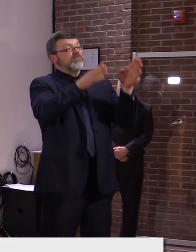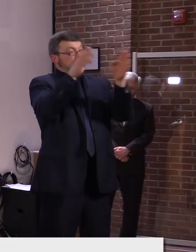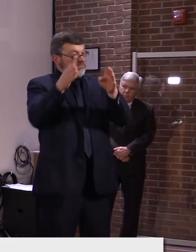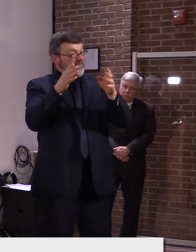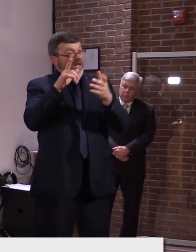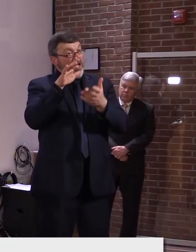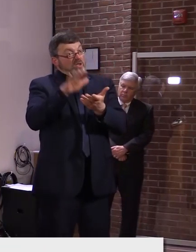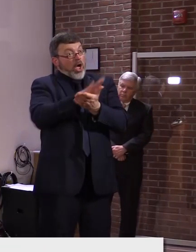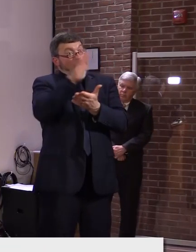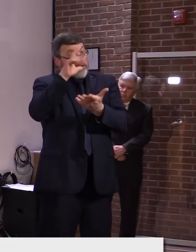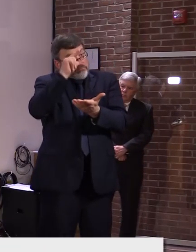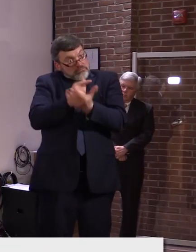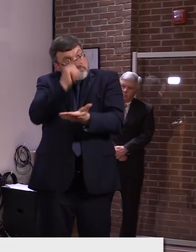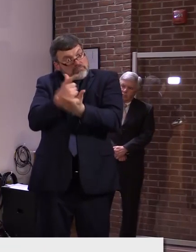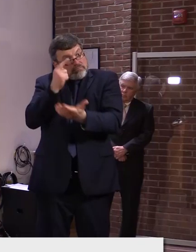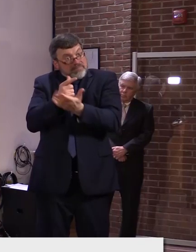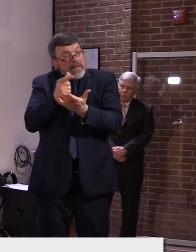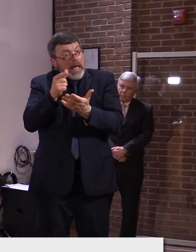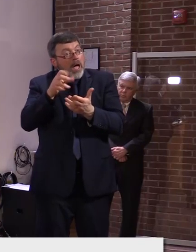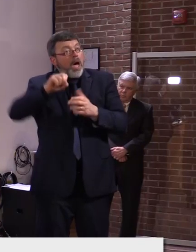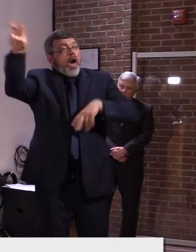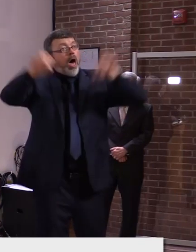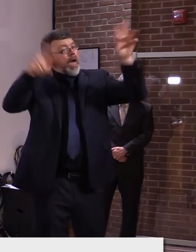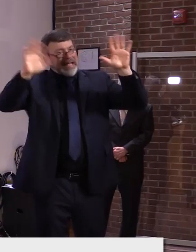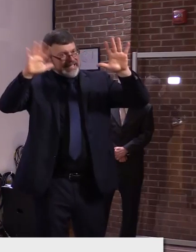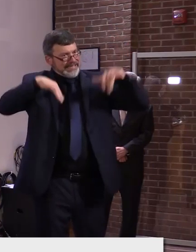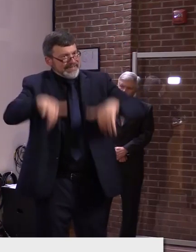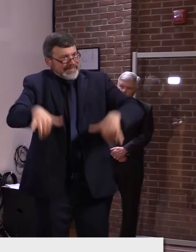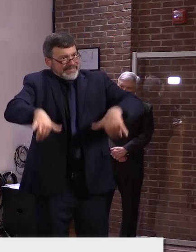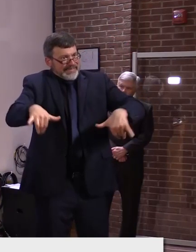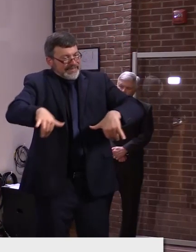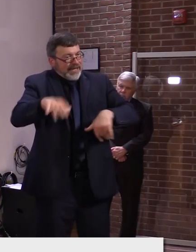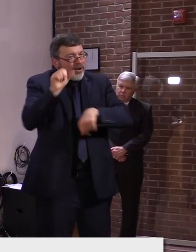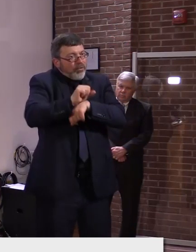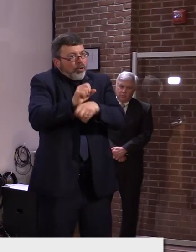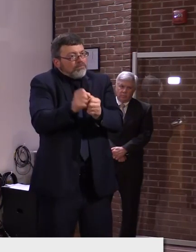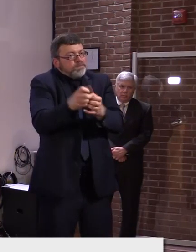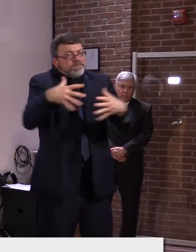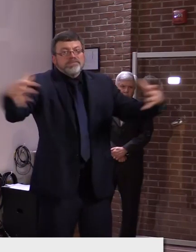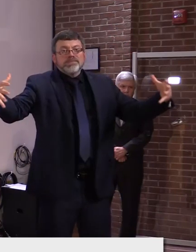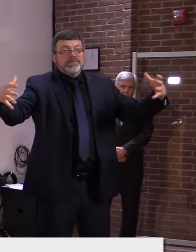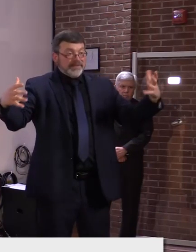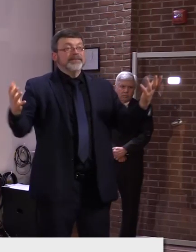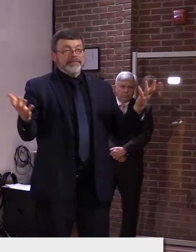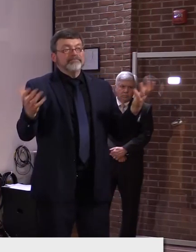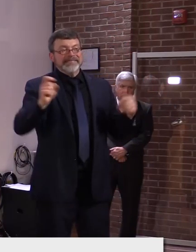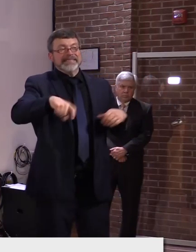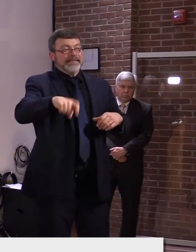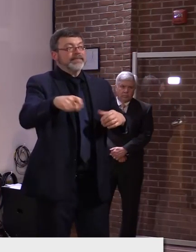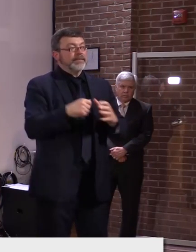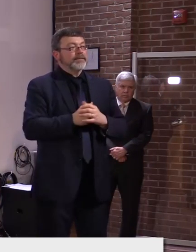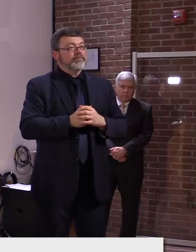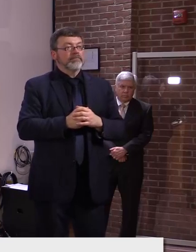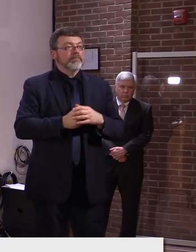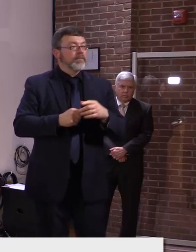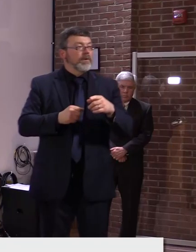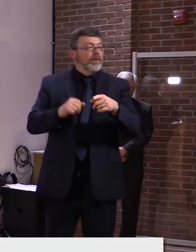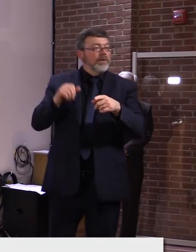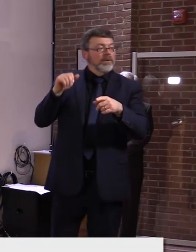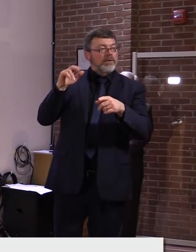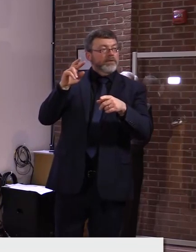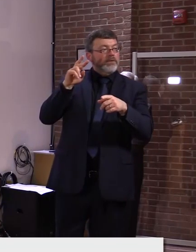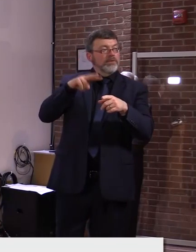connected. We just have to make sure that we're doing this in the most cost-effective way. You know if the legislature sort of